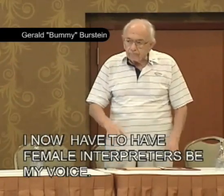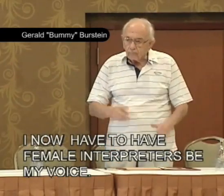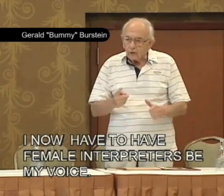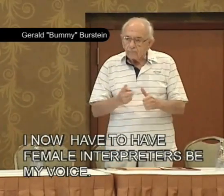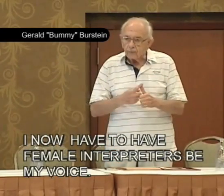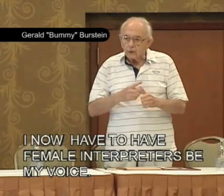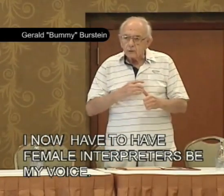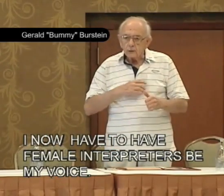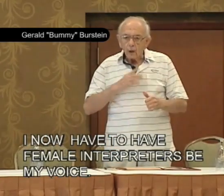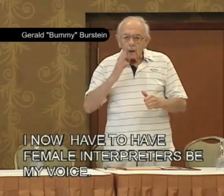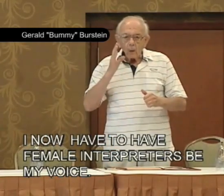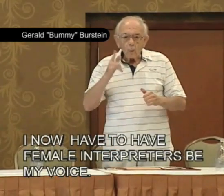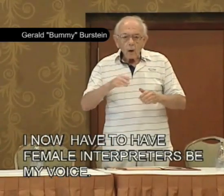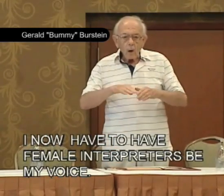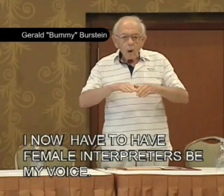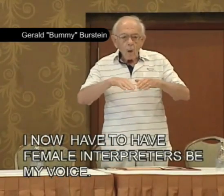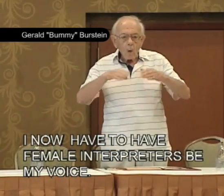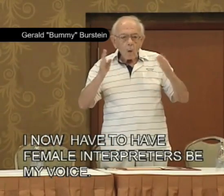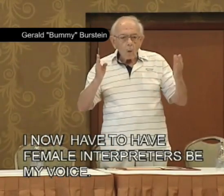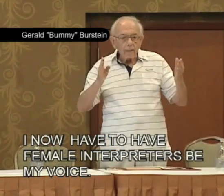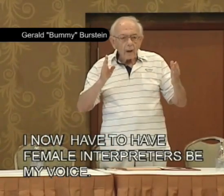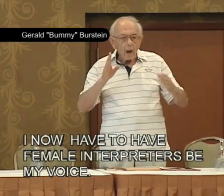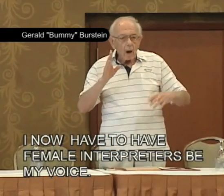now have to have female interpreters be my voice.